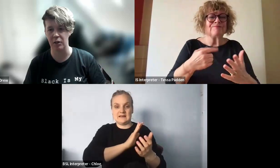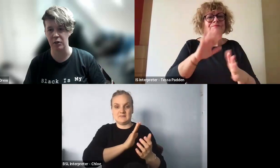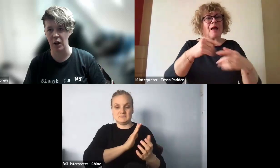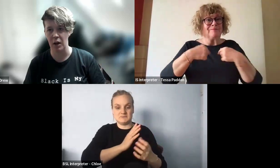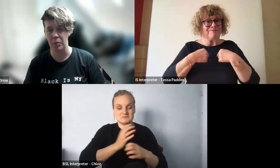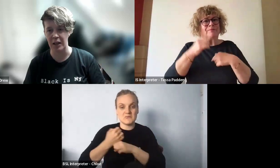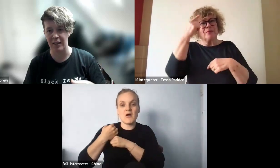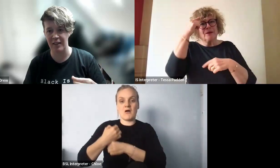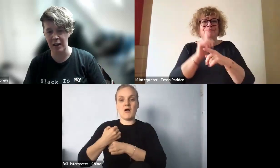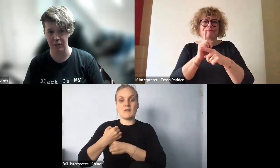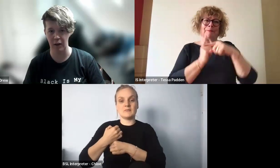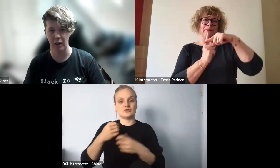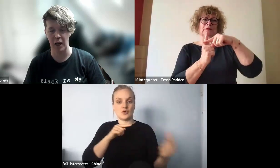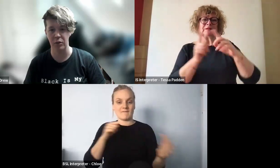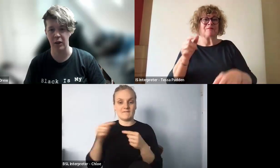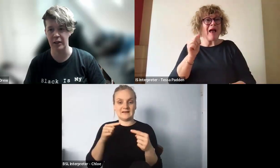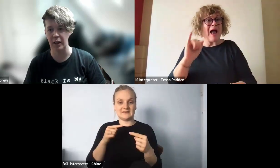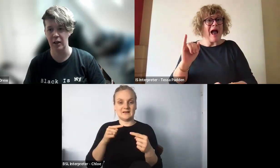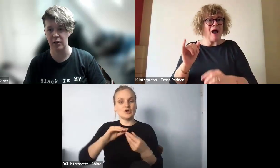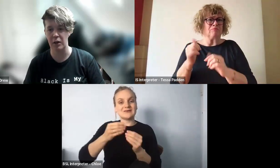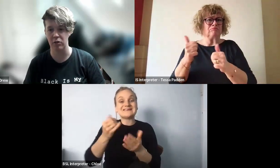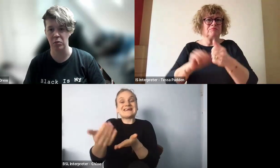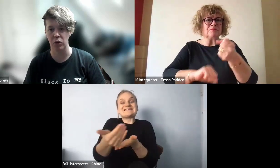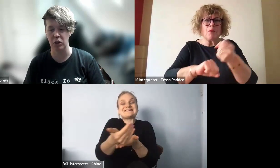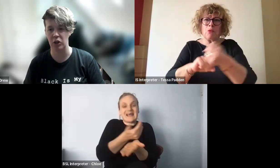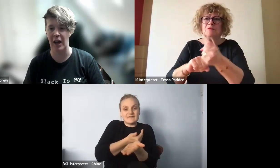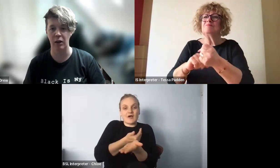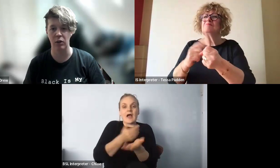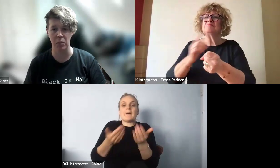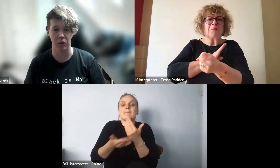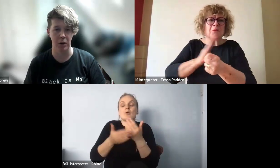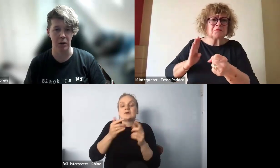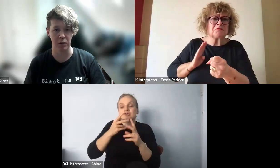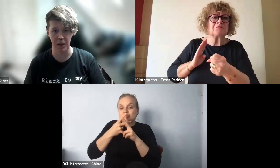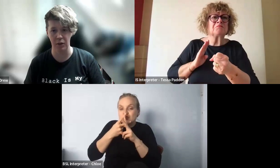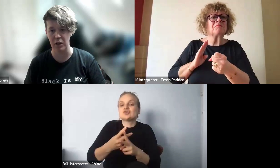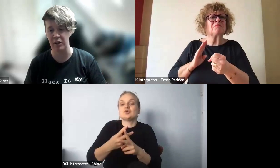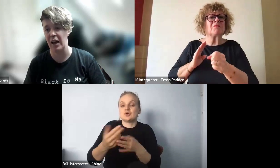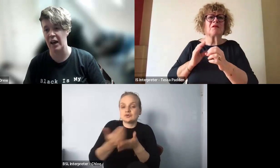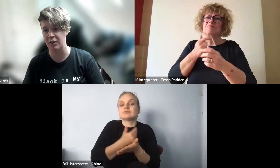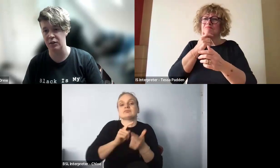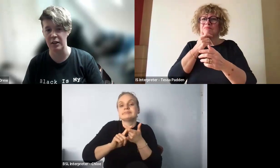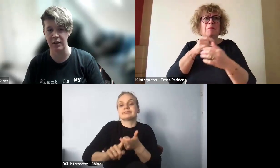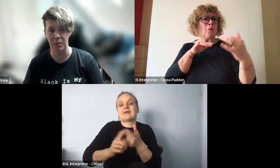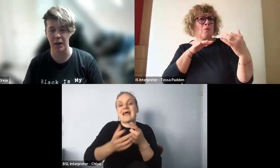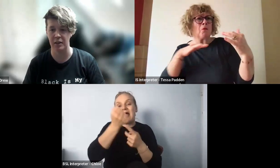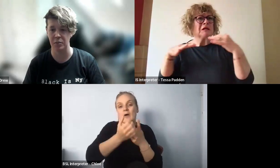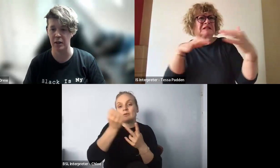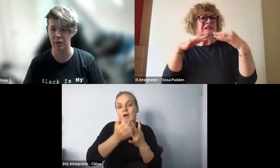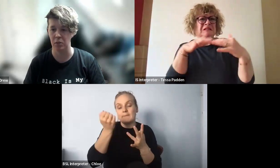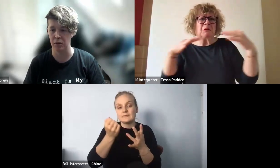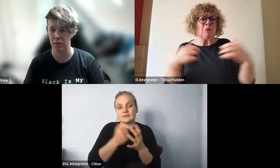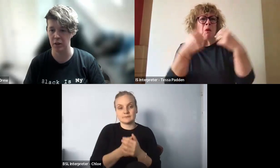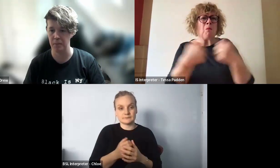a means of being safer and providing safer and more secure outcomes for both militaries and civilians